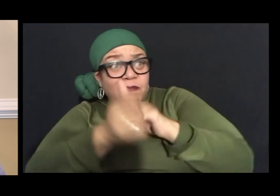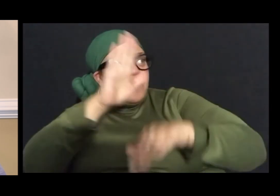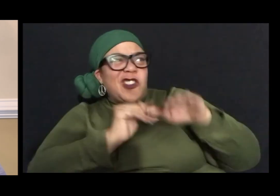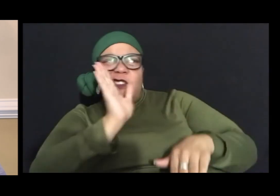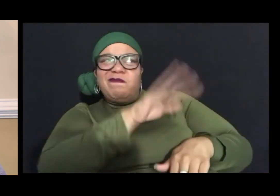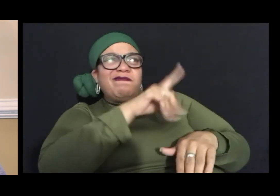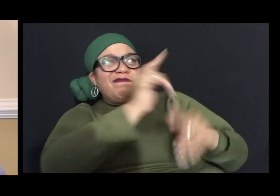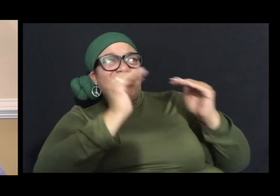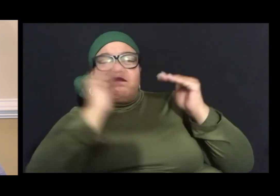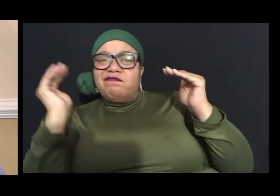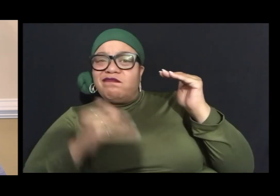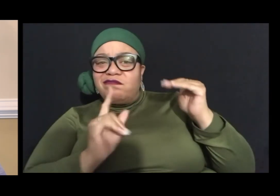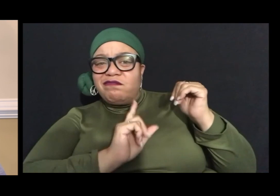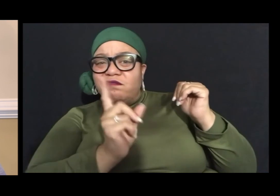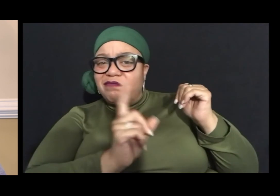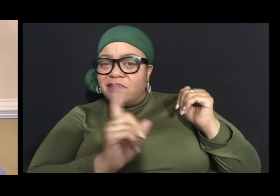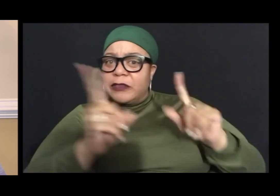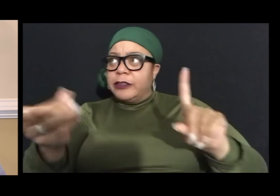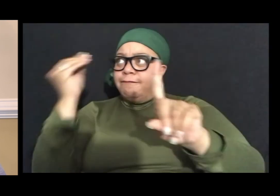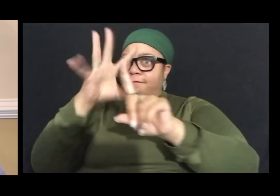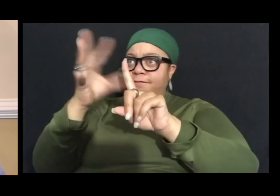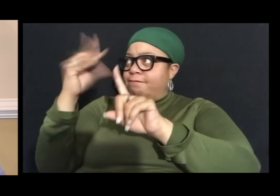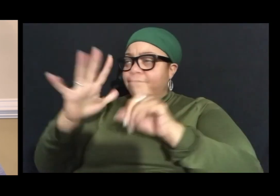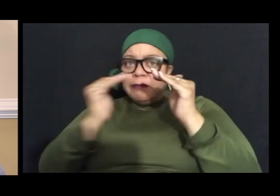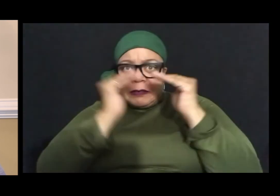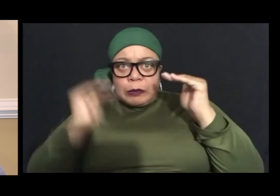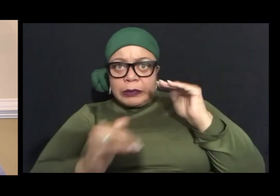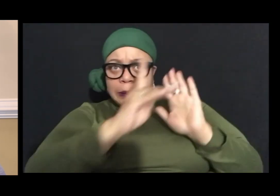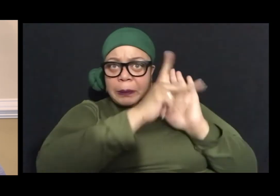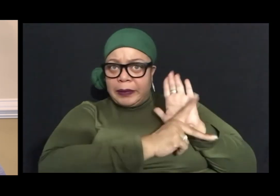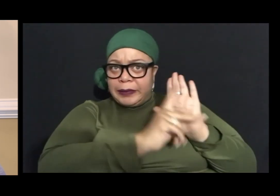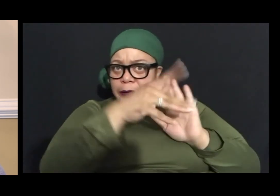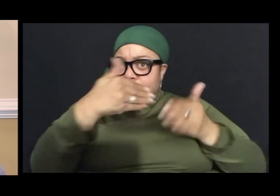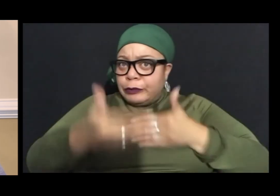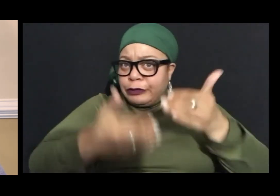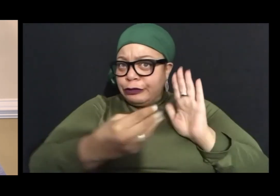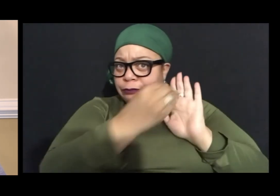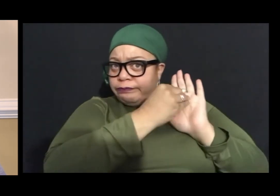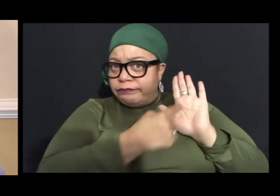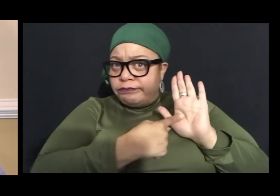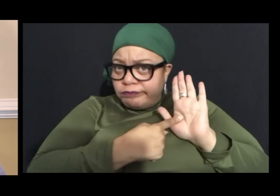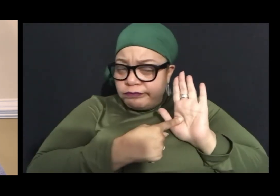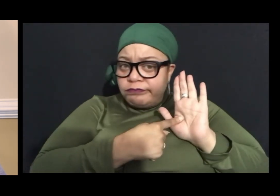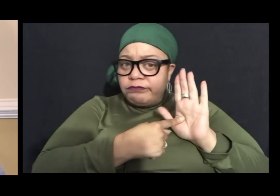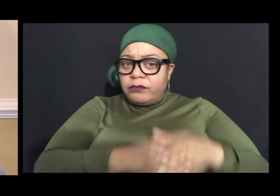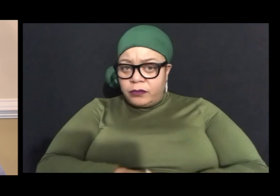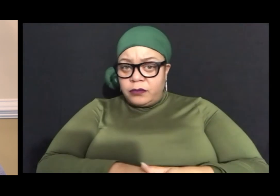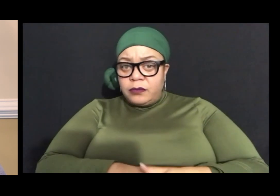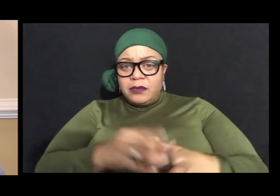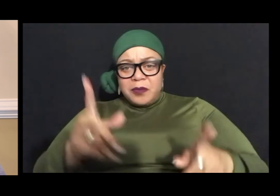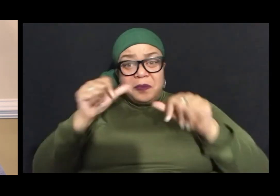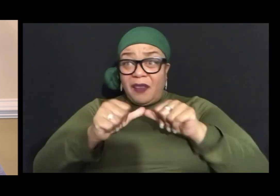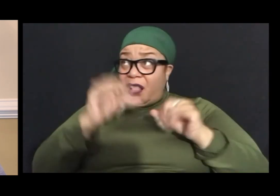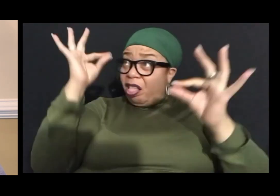inequities, highlight inequitable policies and procedures. Remaining ignorant about these issues or